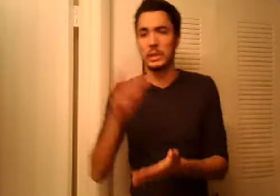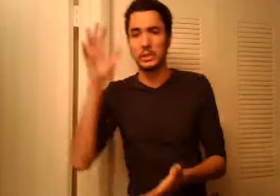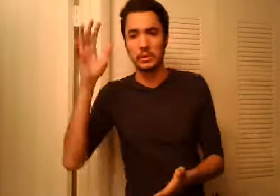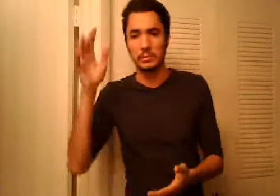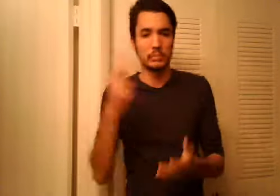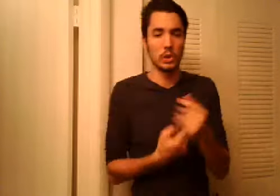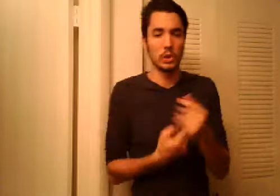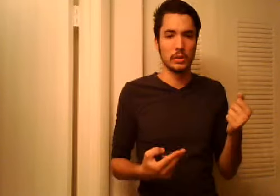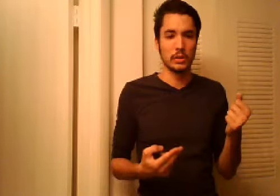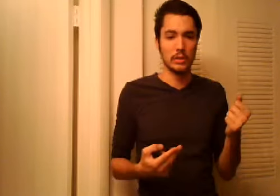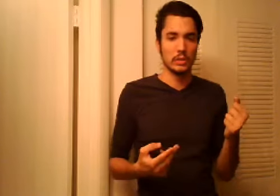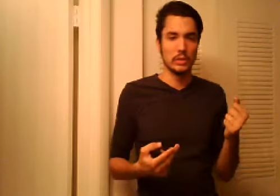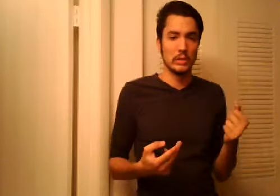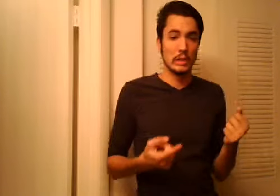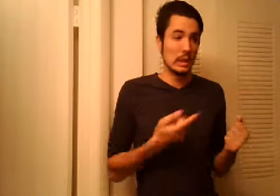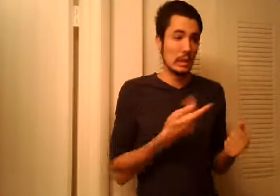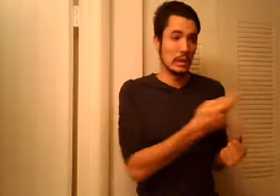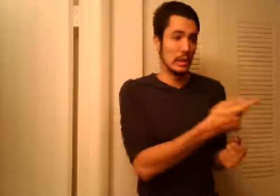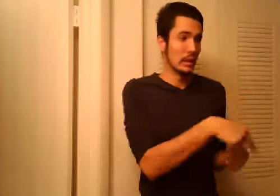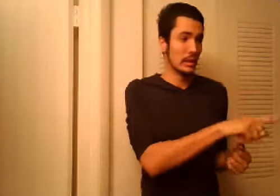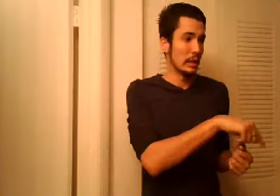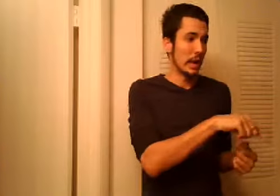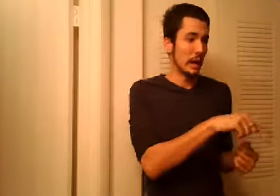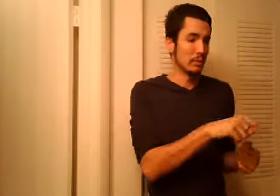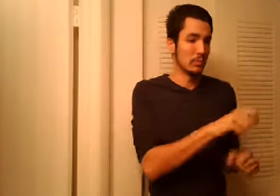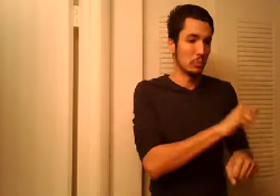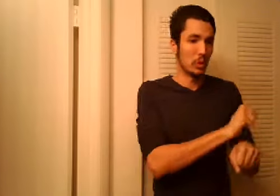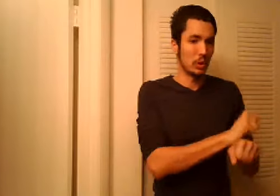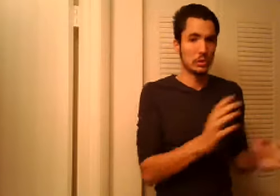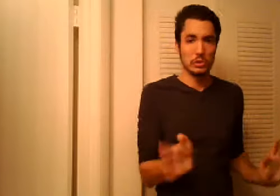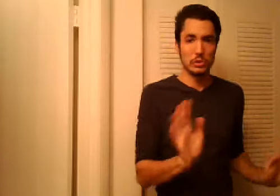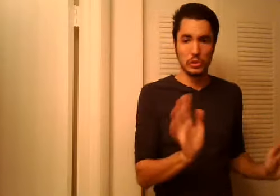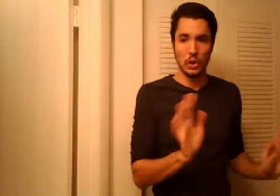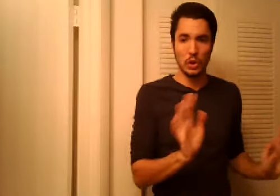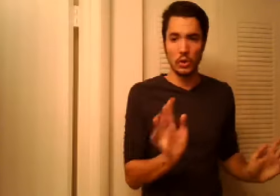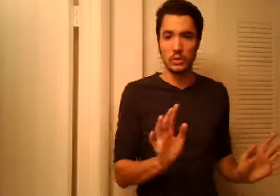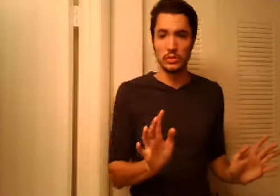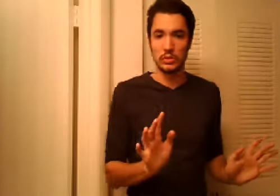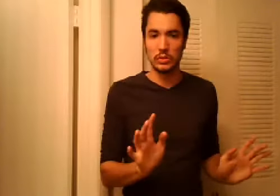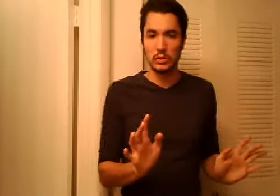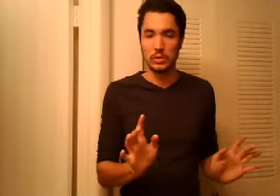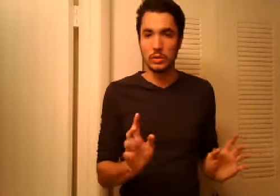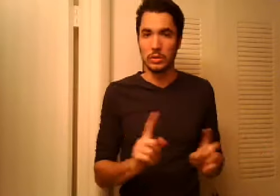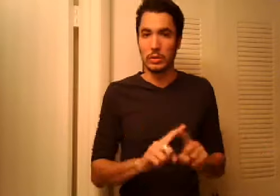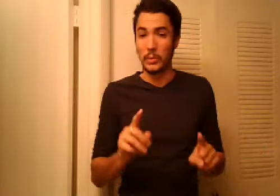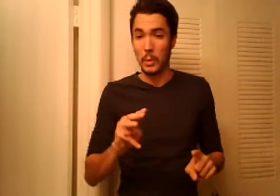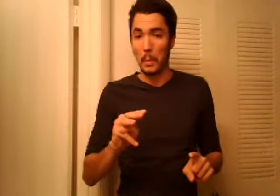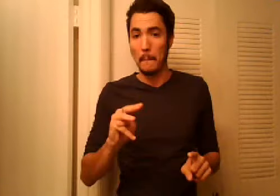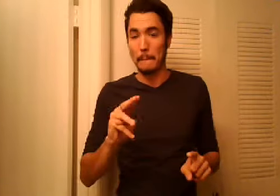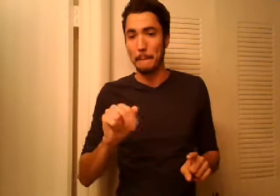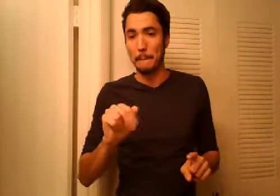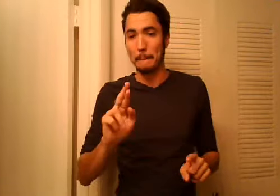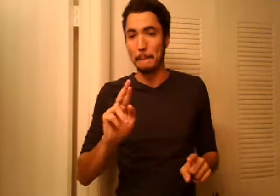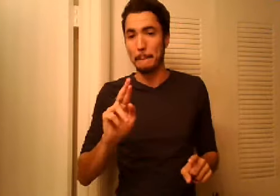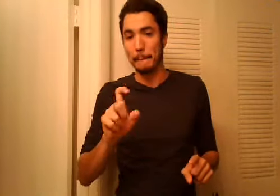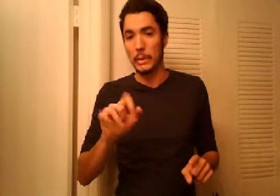see themselves as exploited. And there's the Marxist critic going, no. Did you see it? You've got false consciousness. You're being exploited.